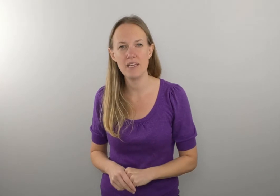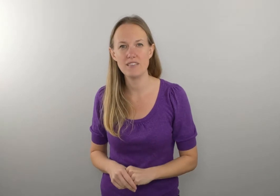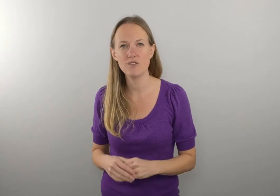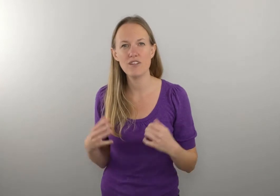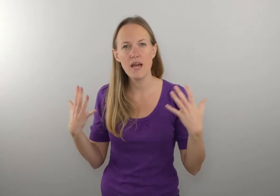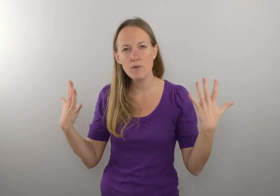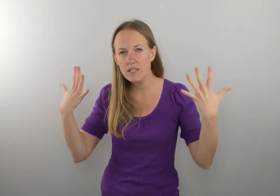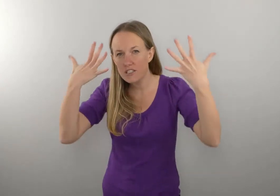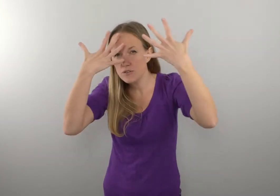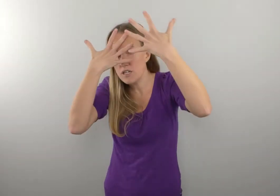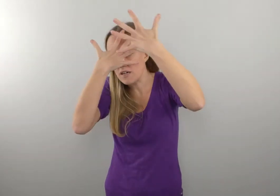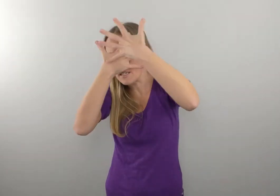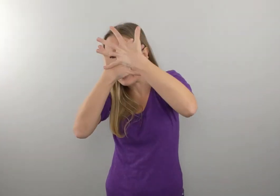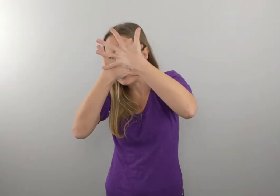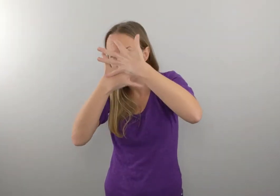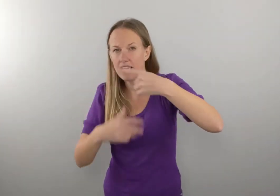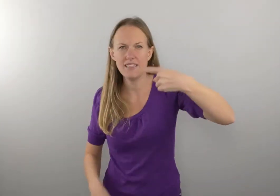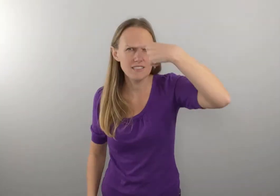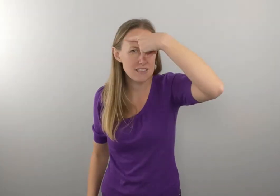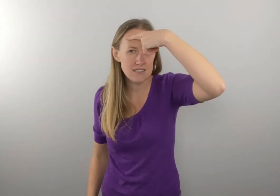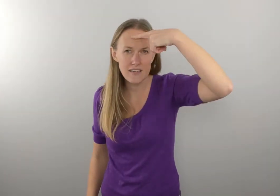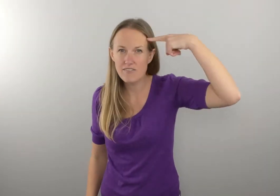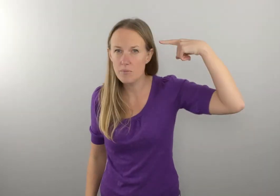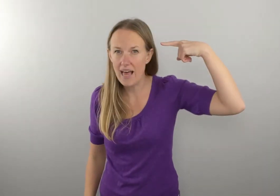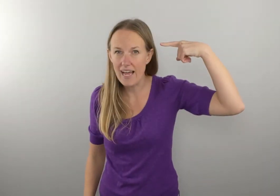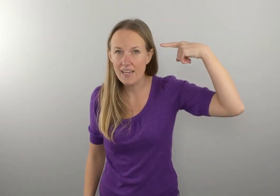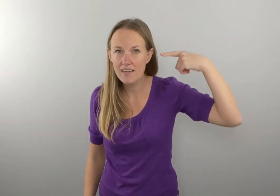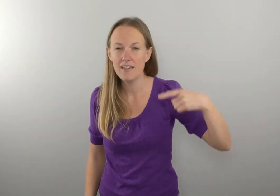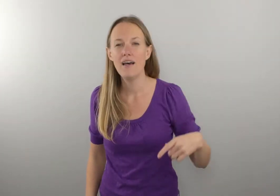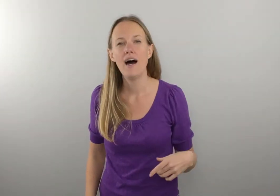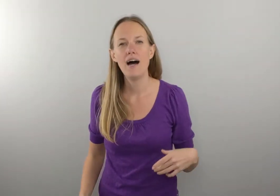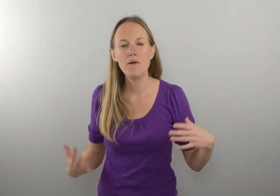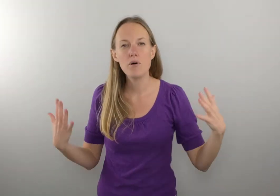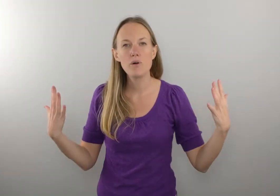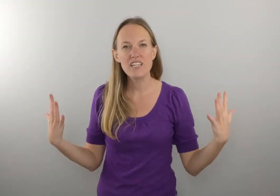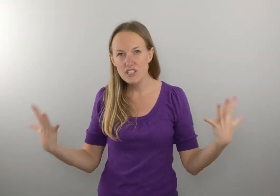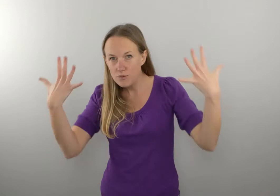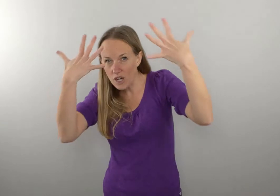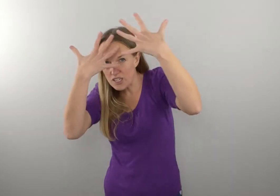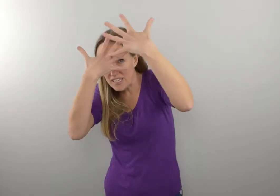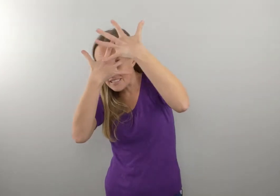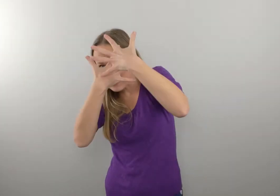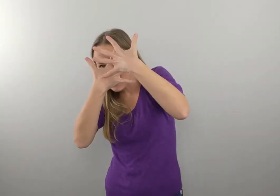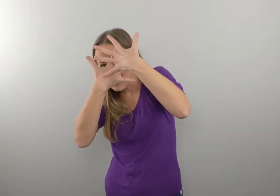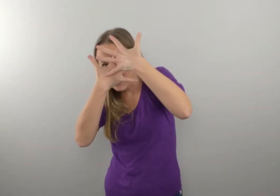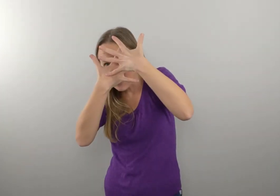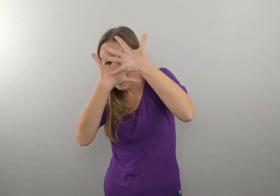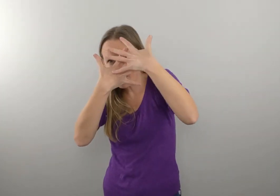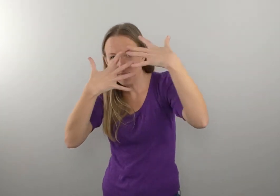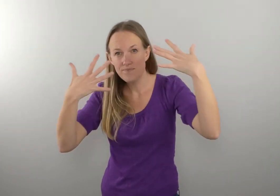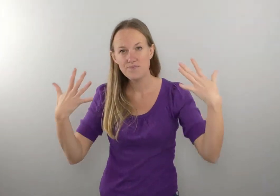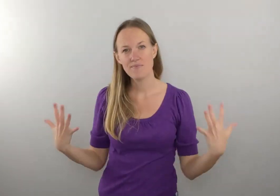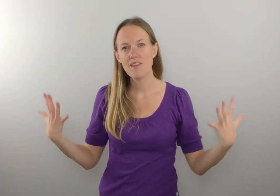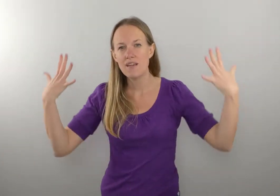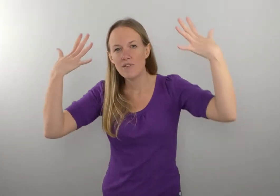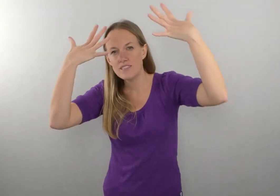So for that, we're gonna do darkness, okay? This is a sign for black, but we're gonna do darkness, okay? When